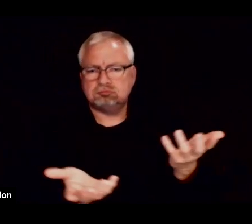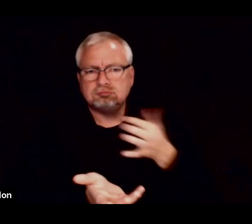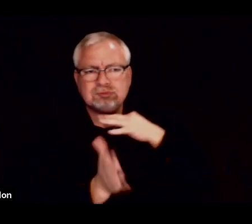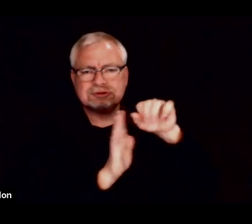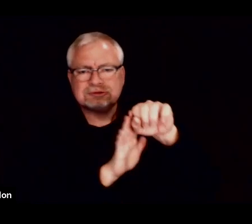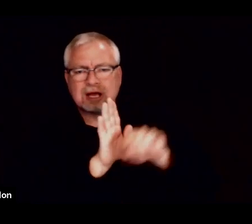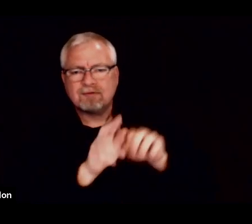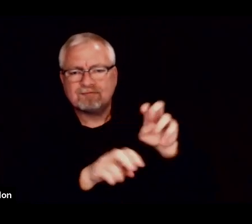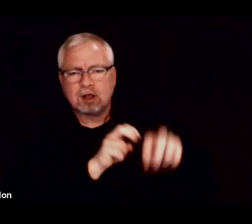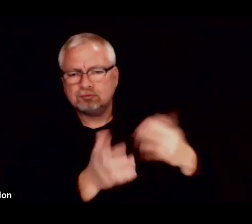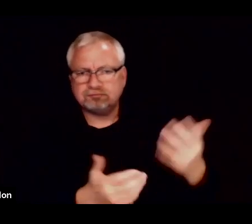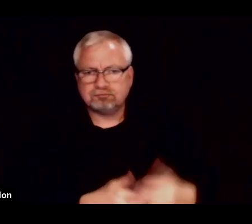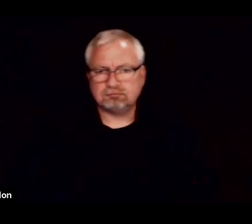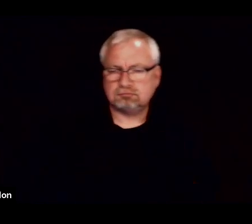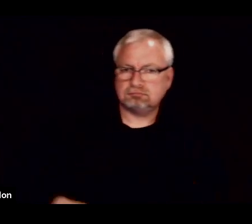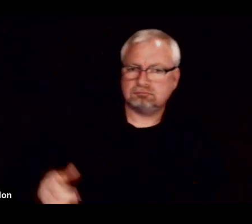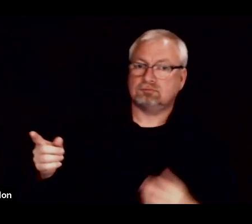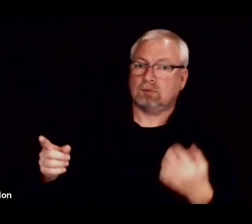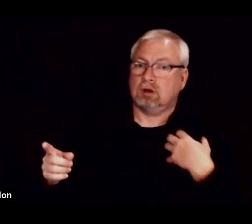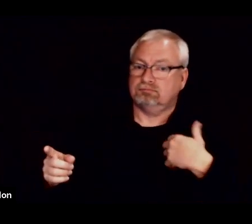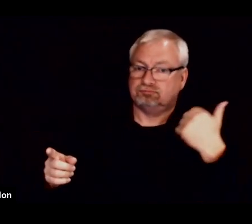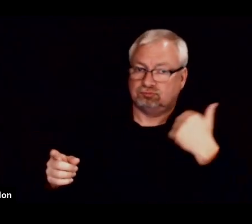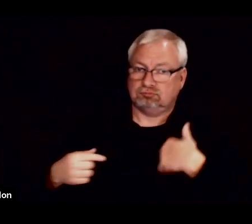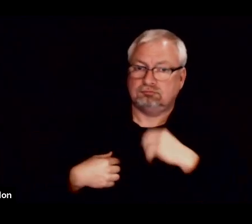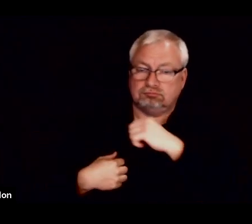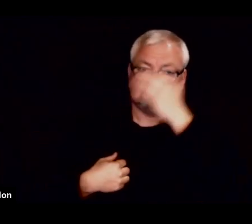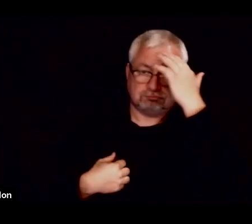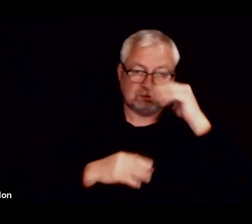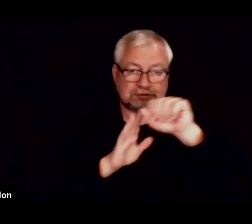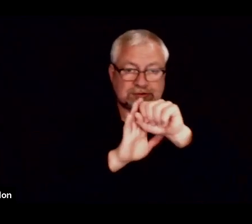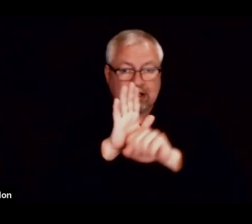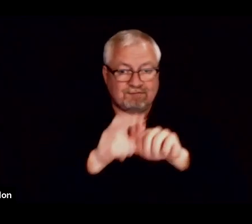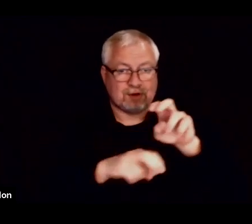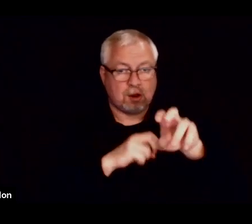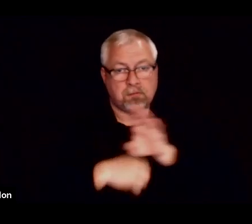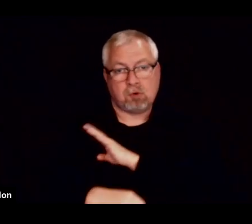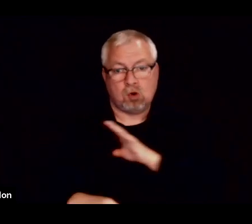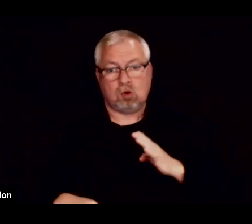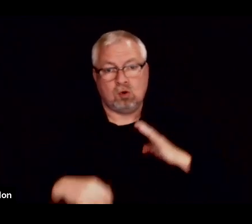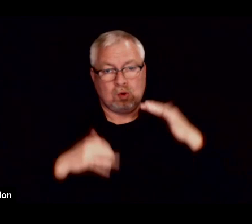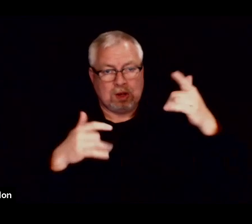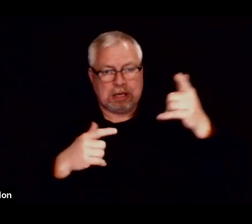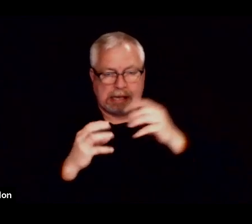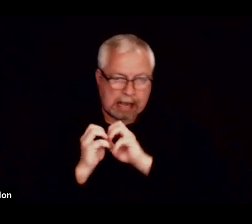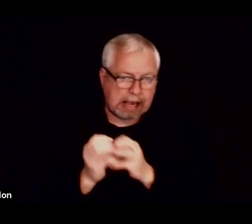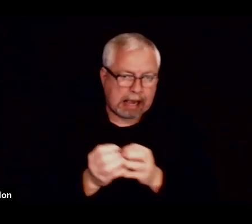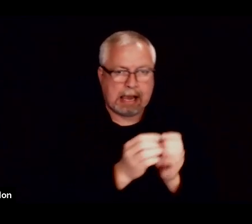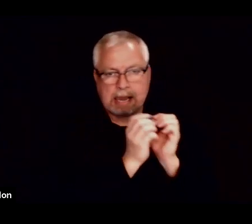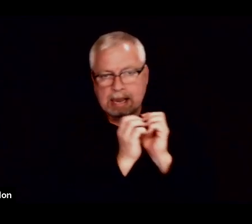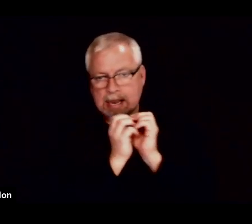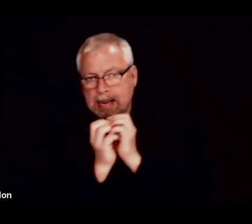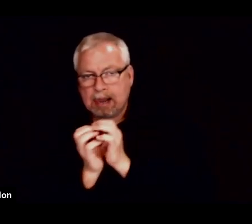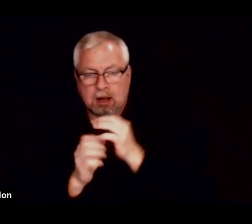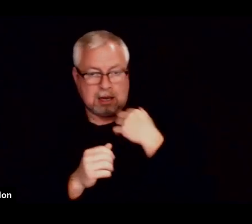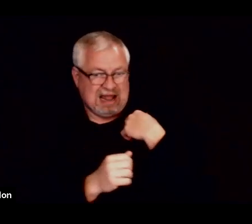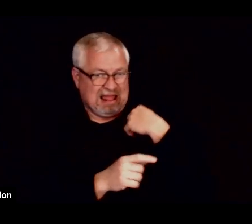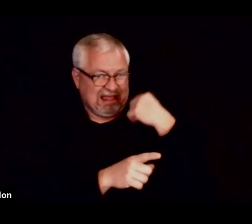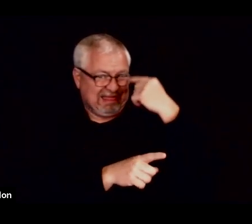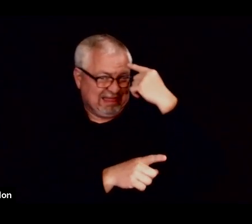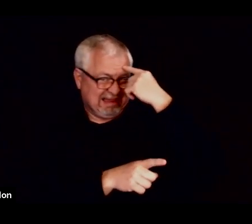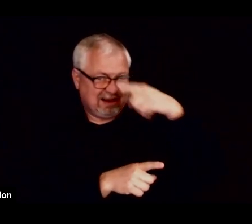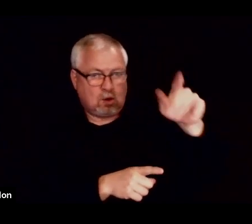the state fair board is thinking about that and is, I believe, going to make a recommendation to the governor.